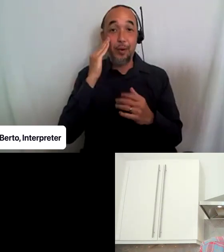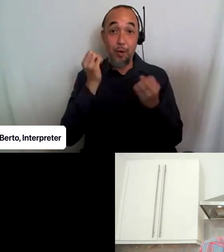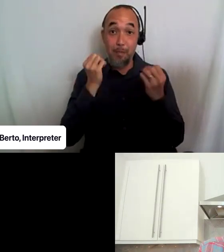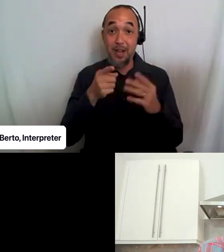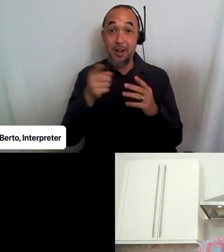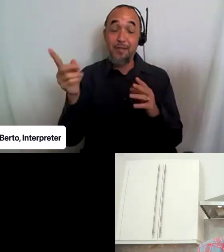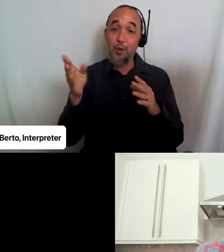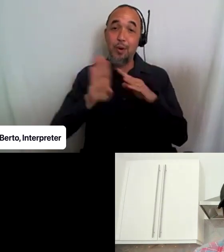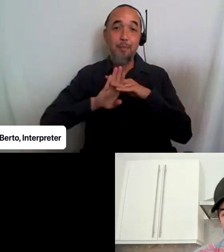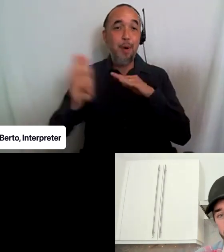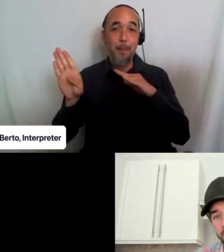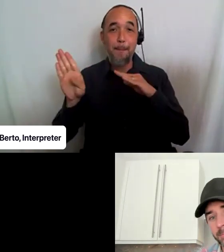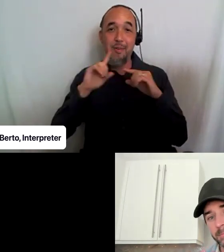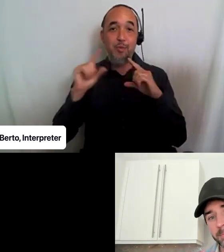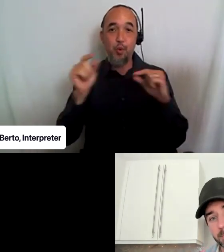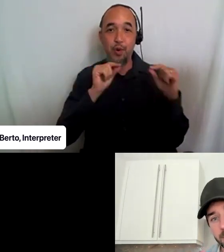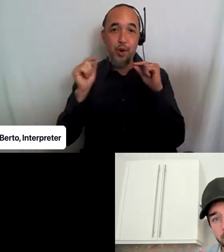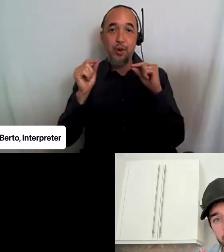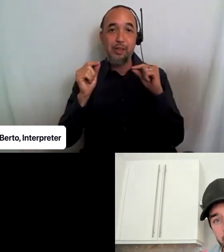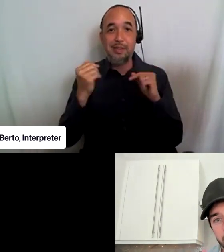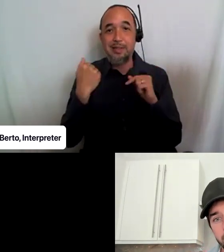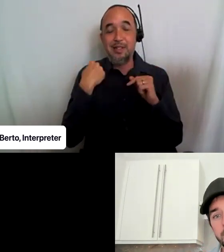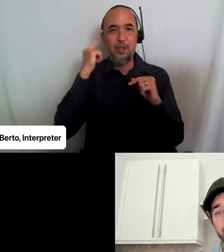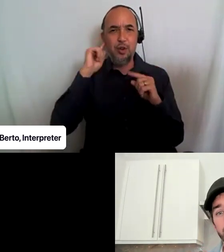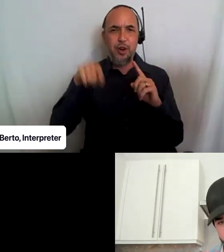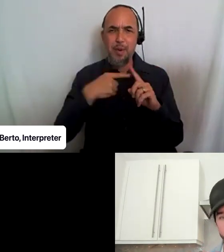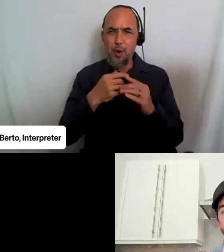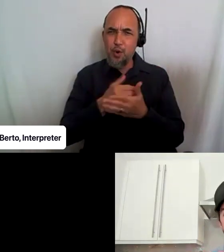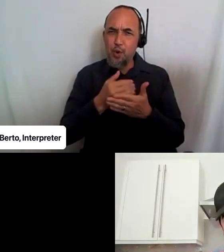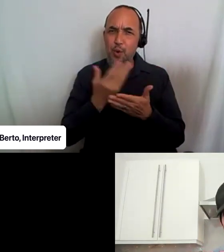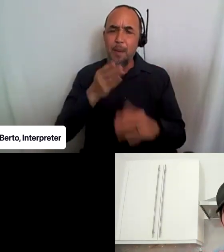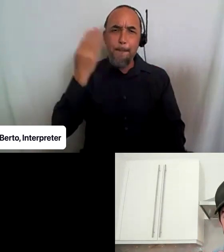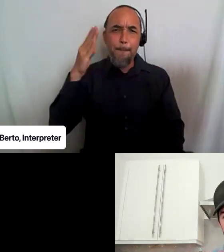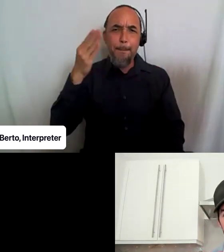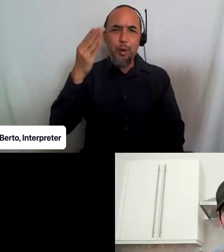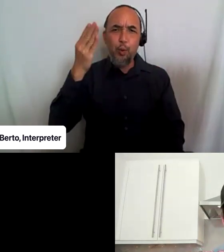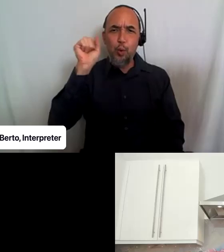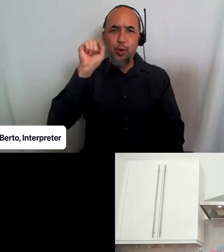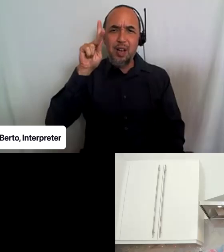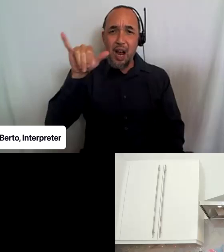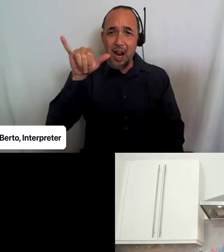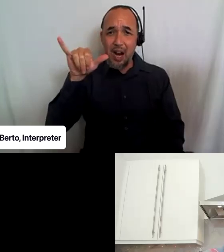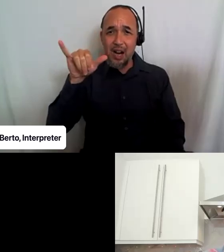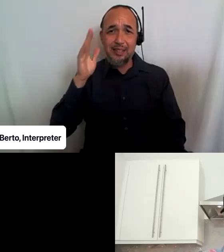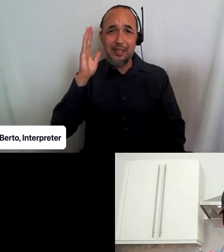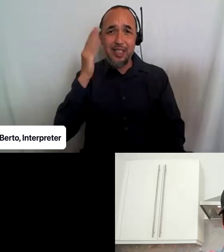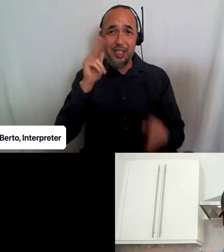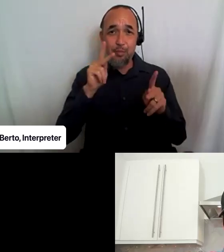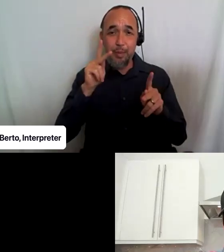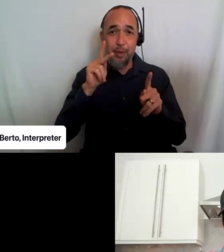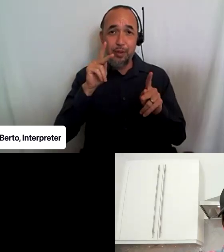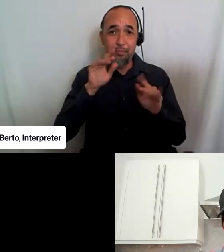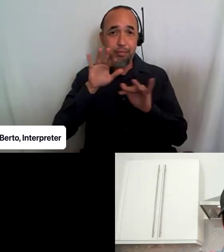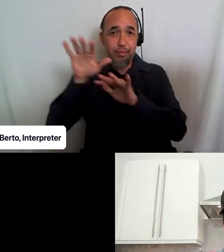Twitter. I just heard about this new app called Blue Sky that a lot of you are migrating to, and I'll miss OFMD